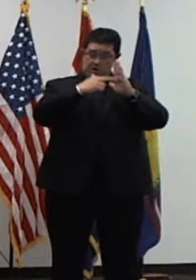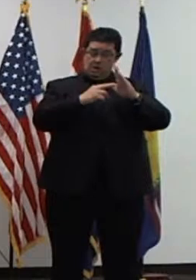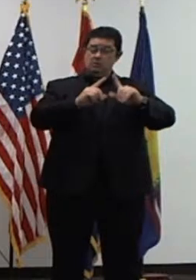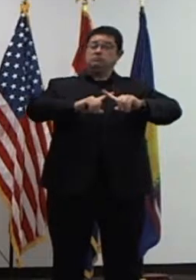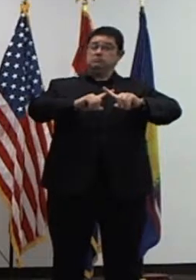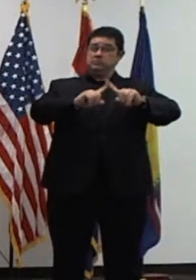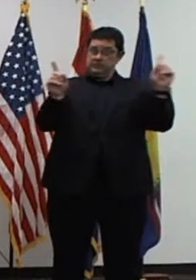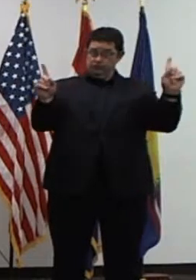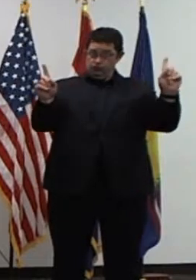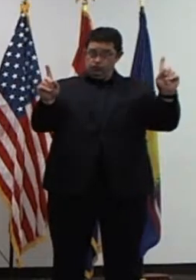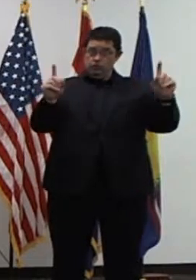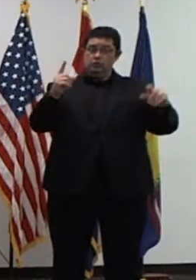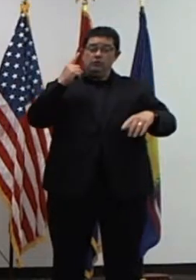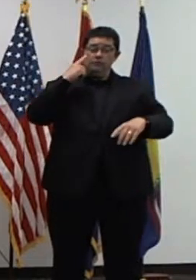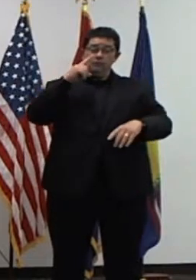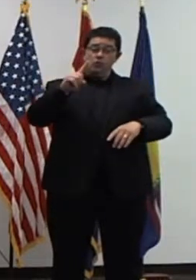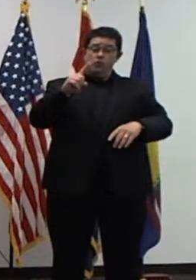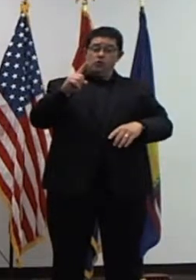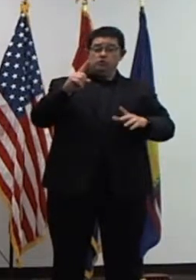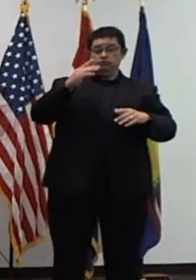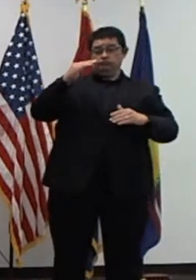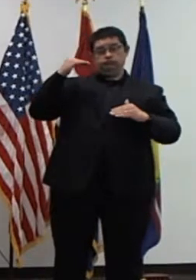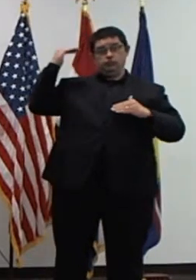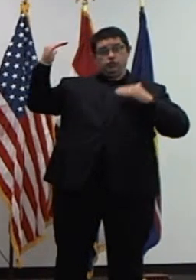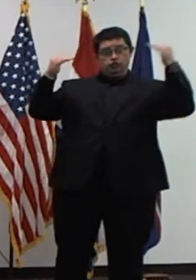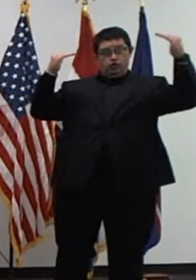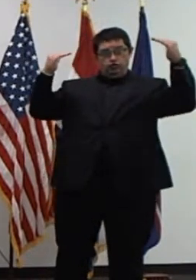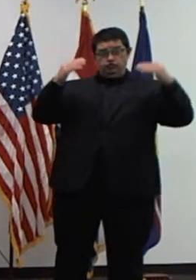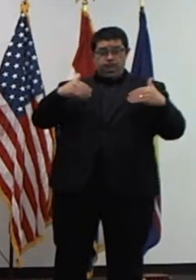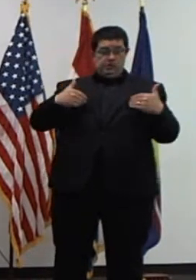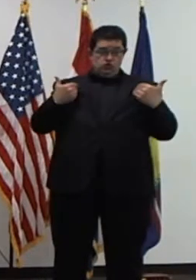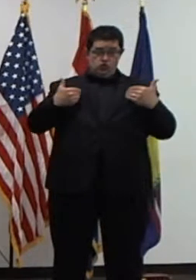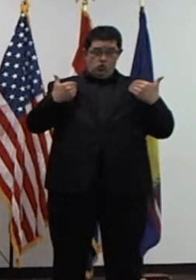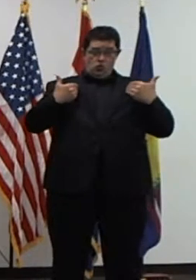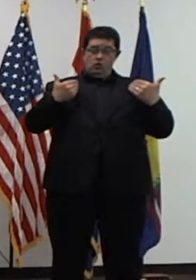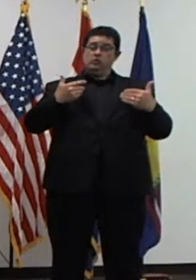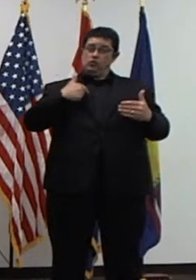for youth and adults, so I would encourage all of you to look at